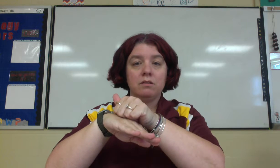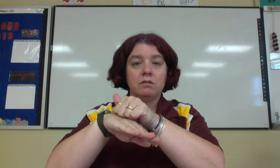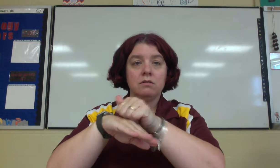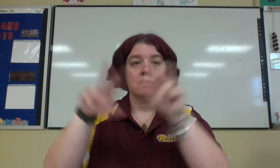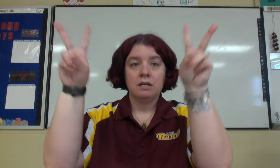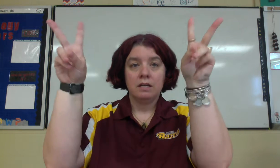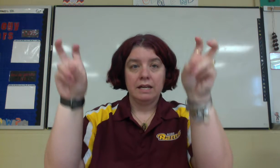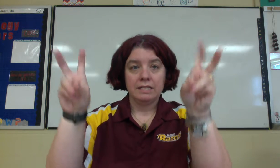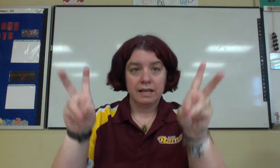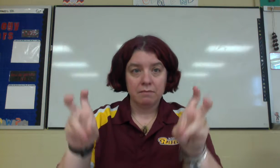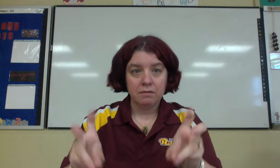examine